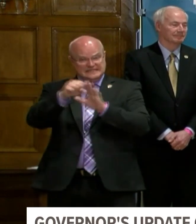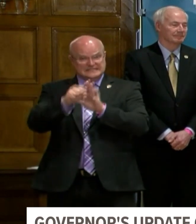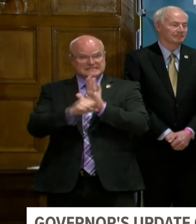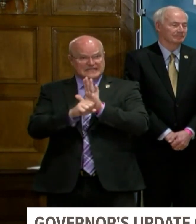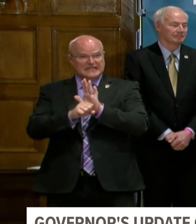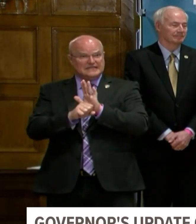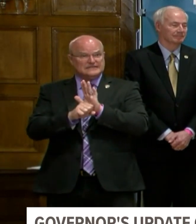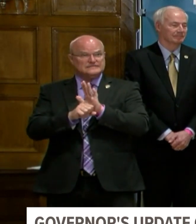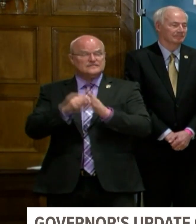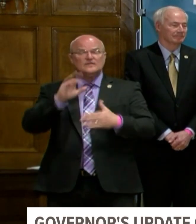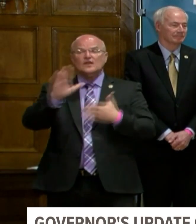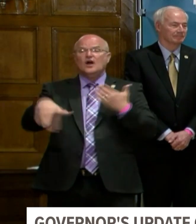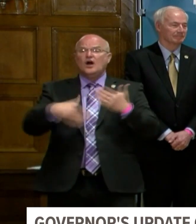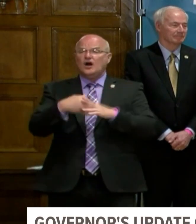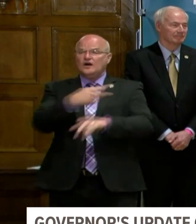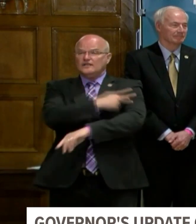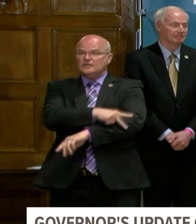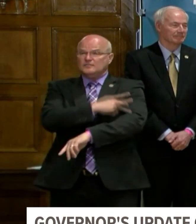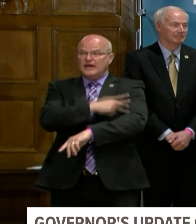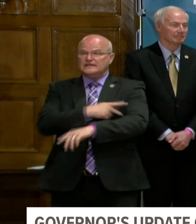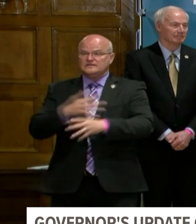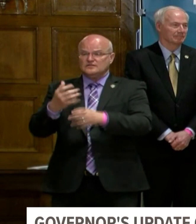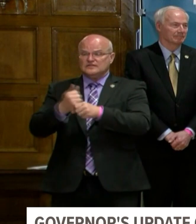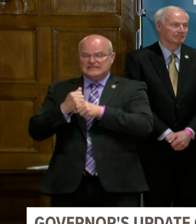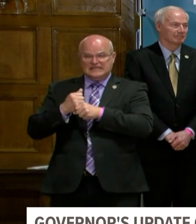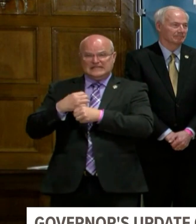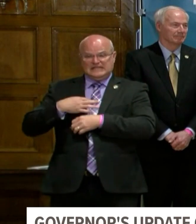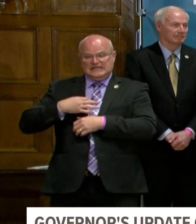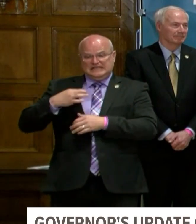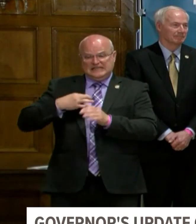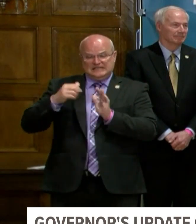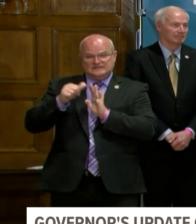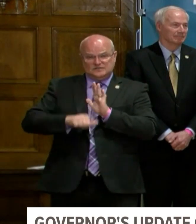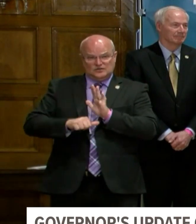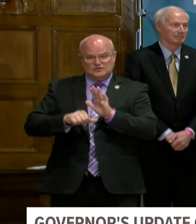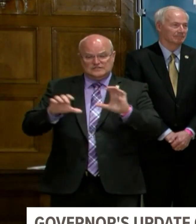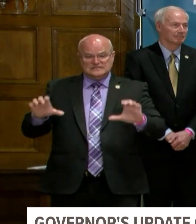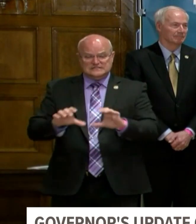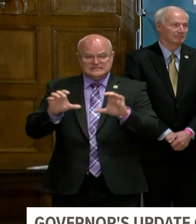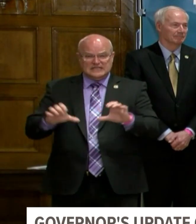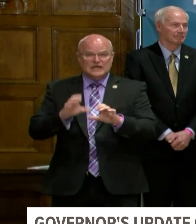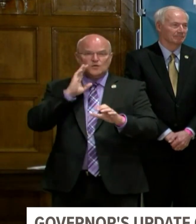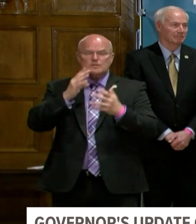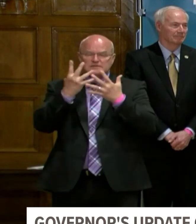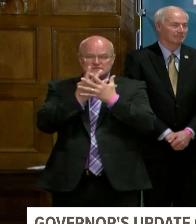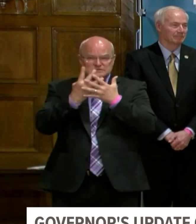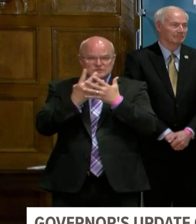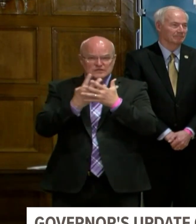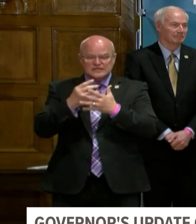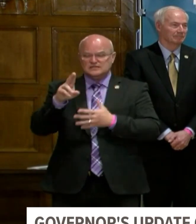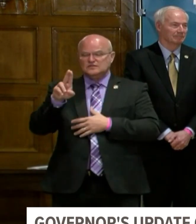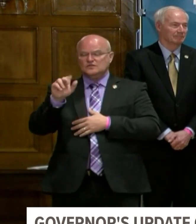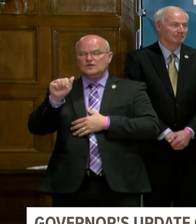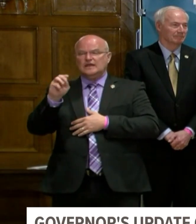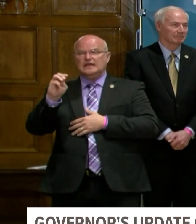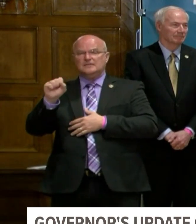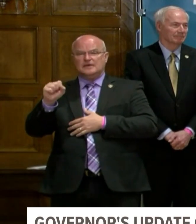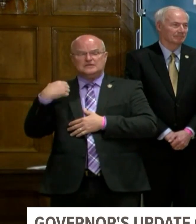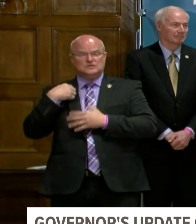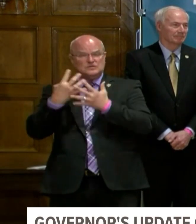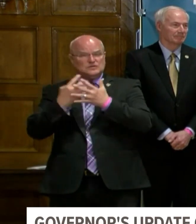state. All of the patients who are getting elective procedures performed on them will be screened at UAMS. We